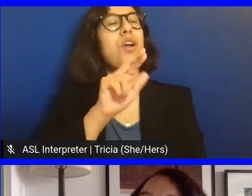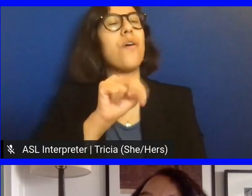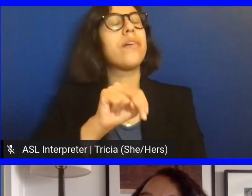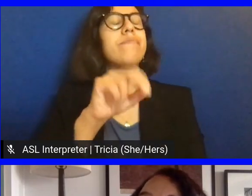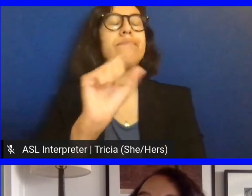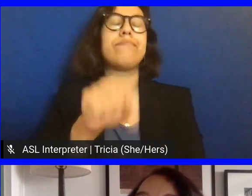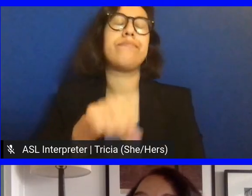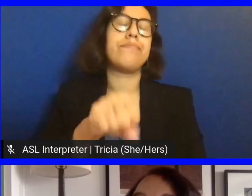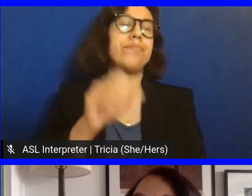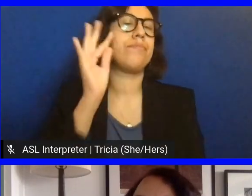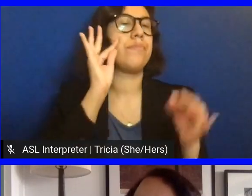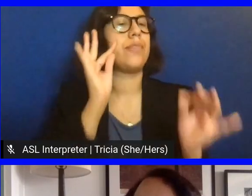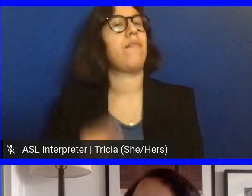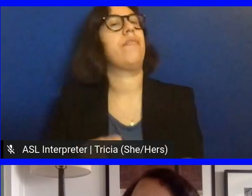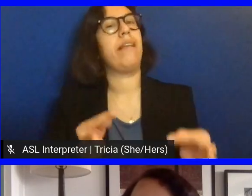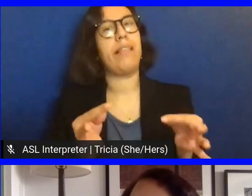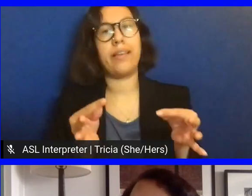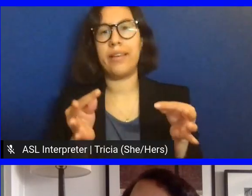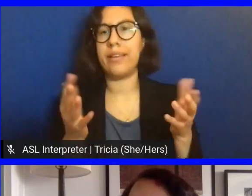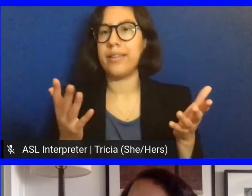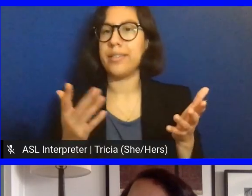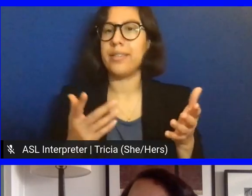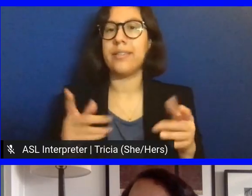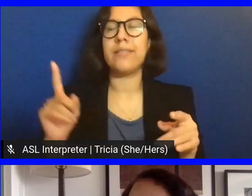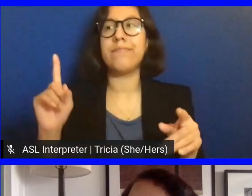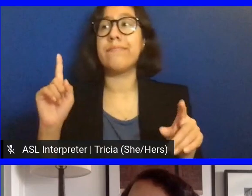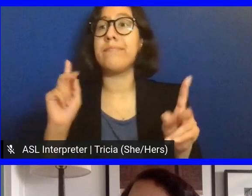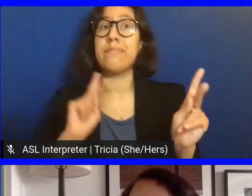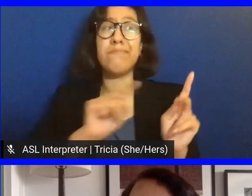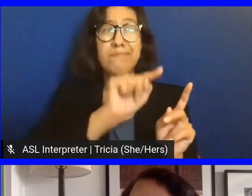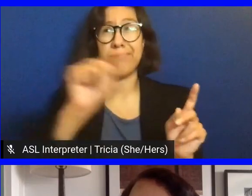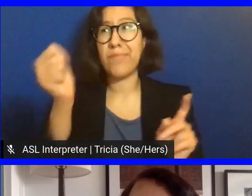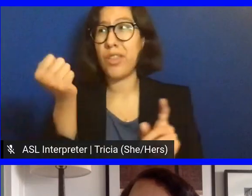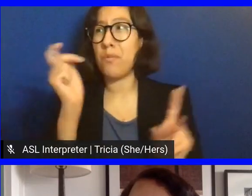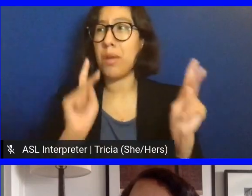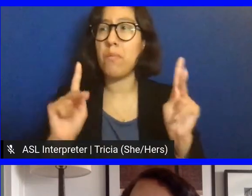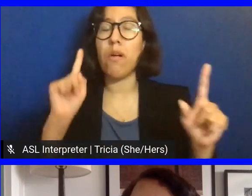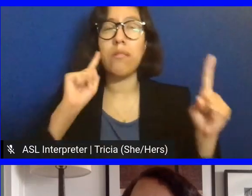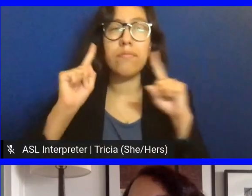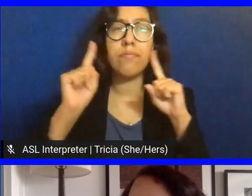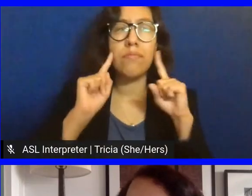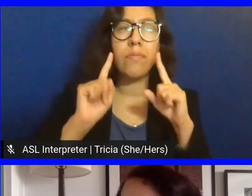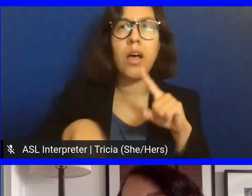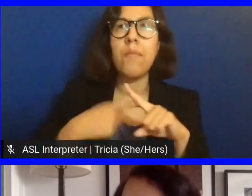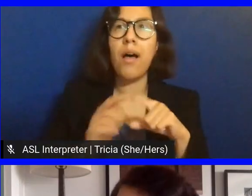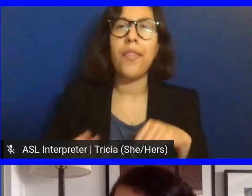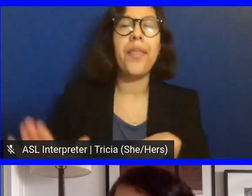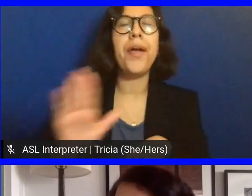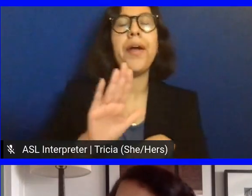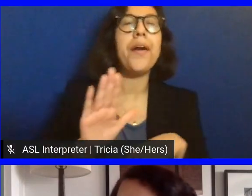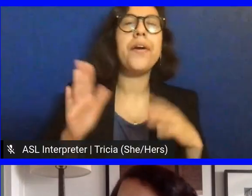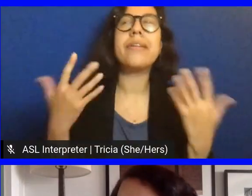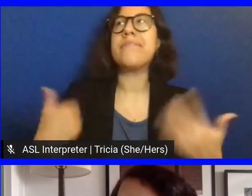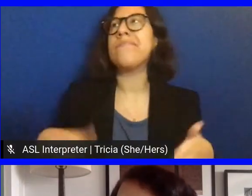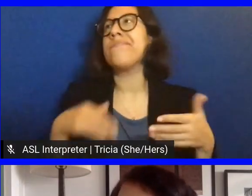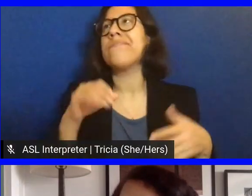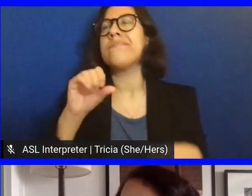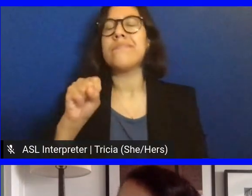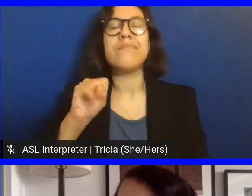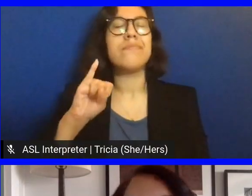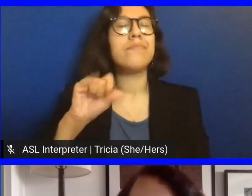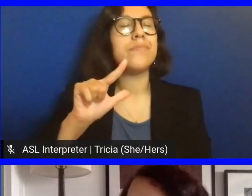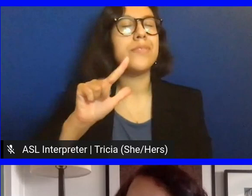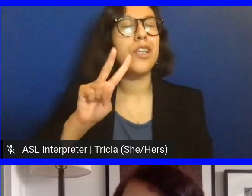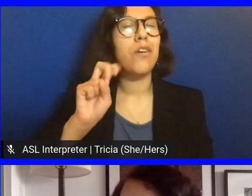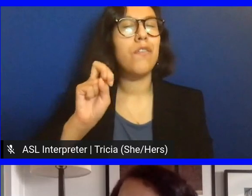Absolutely. I've been hearing a lot of people talk about their silver linings to the